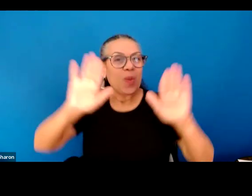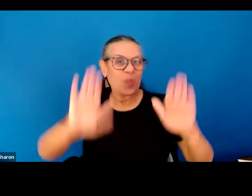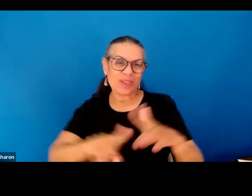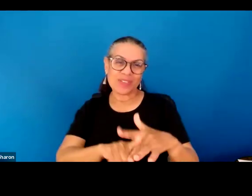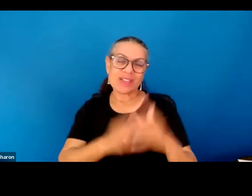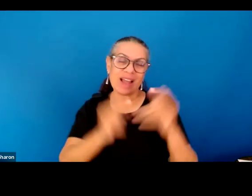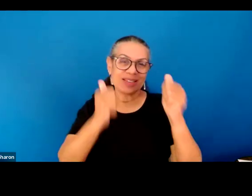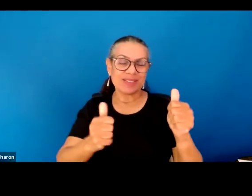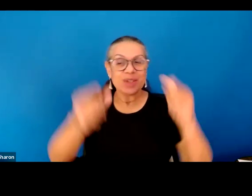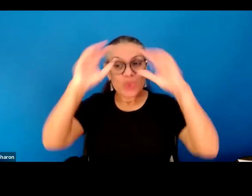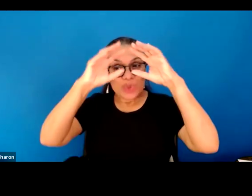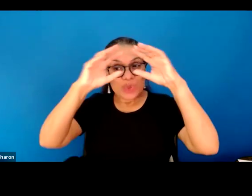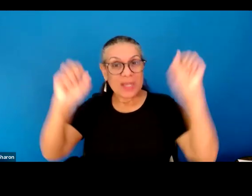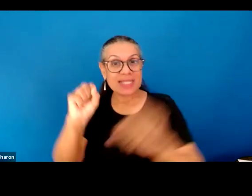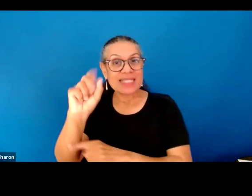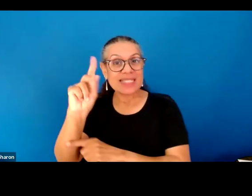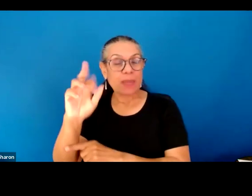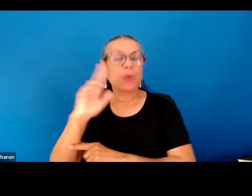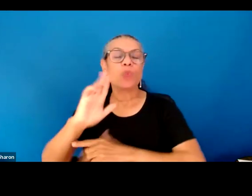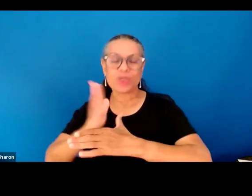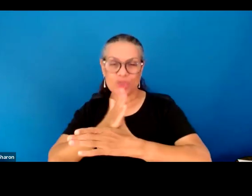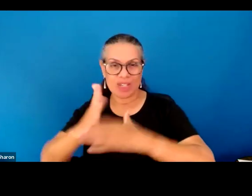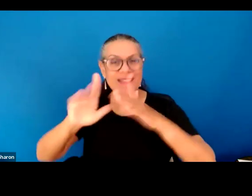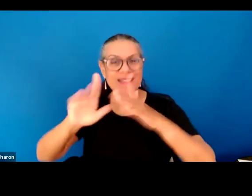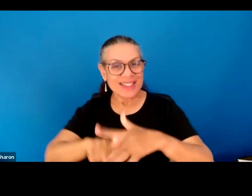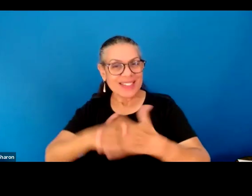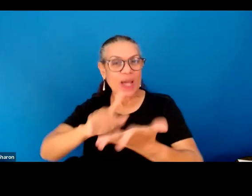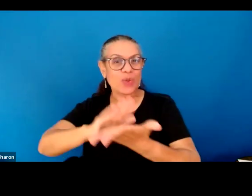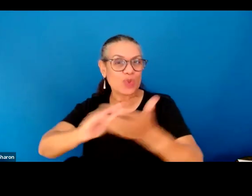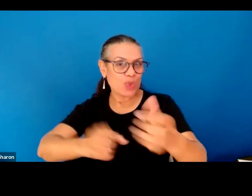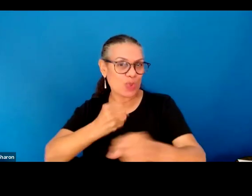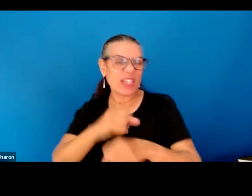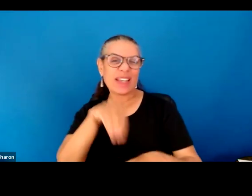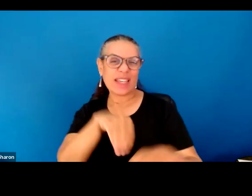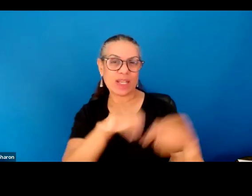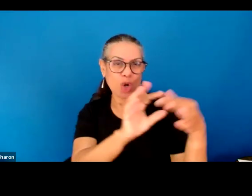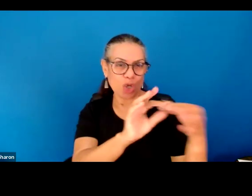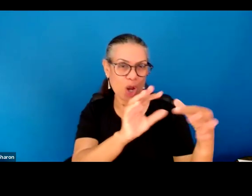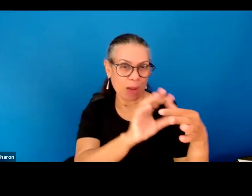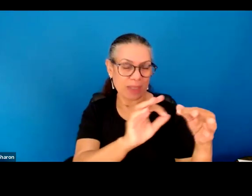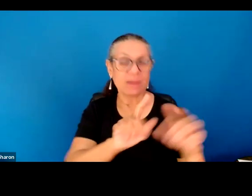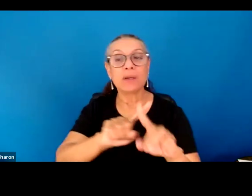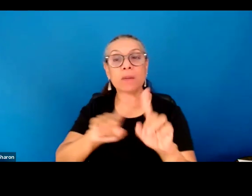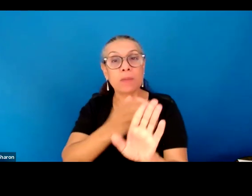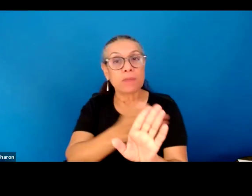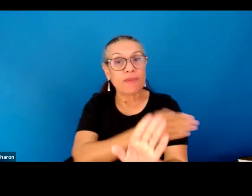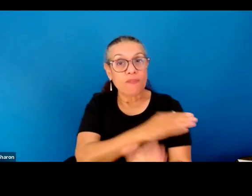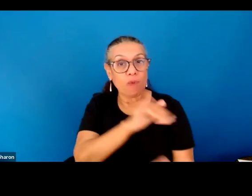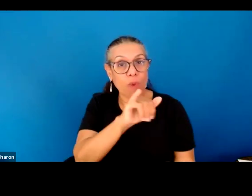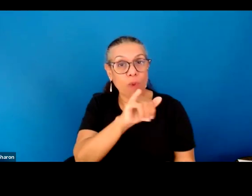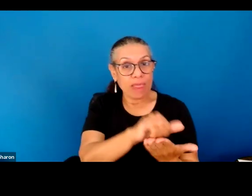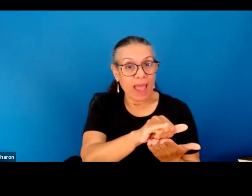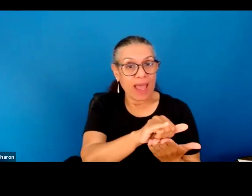far. Superintendent Skipper is going to share details on the start of the school year in her comments tonight. Before we move on to Superintendent's